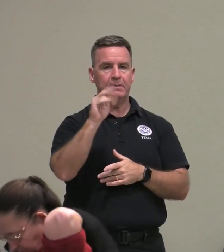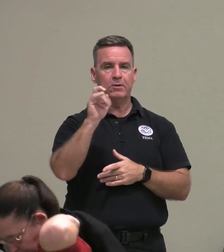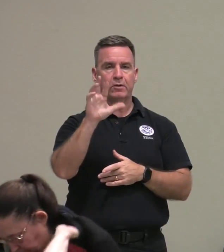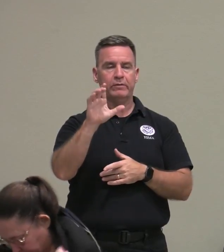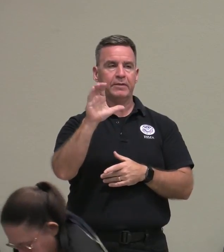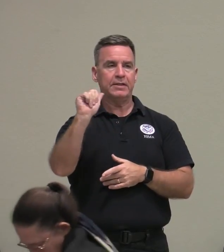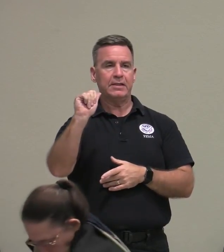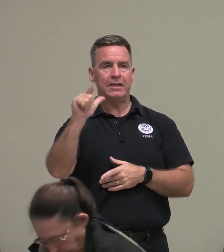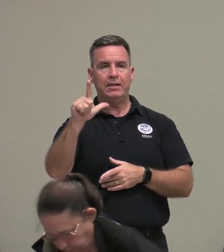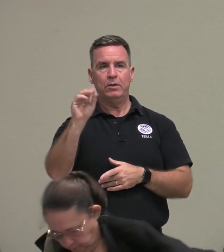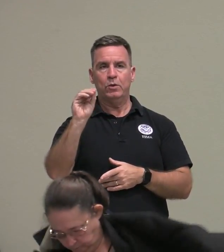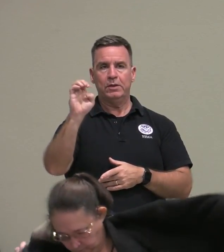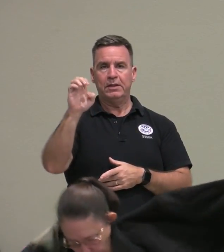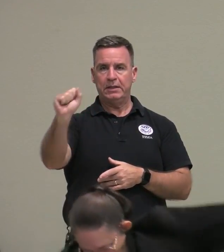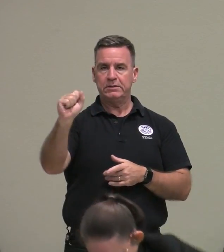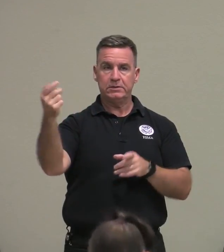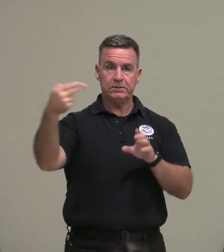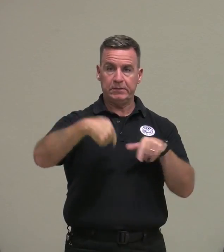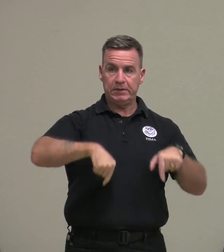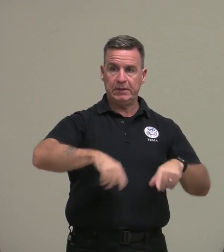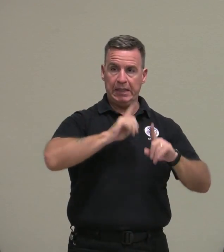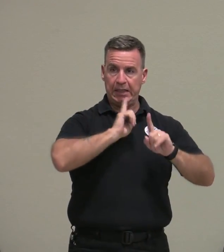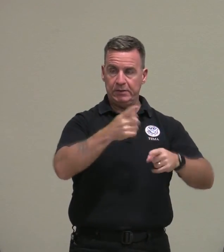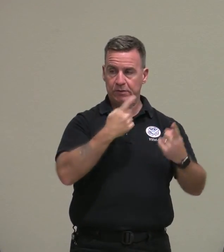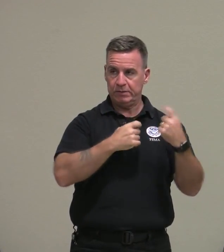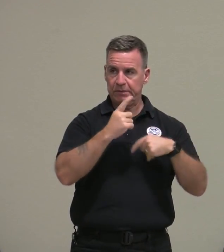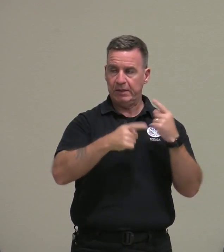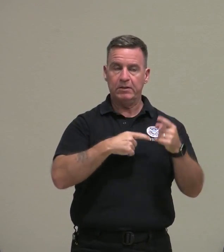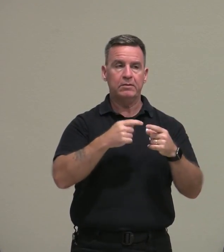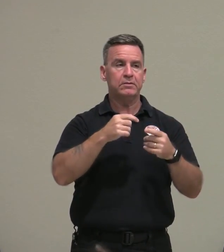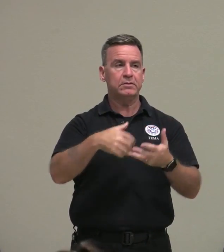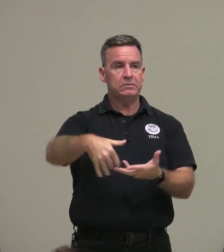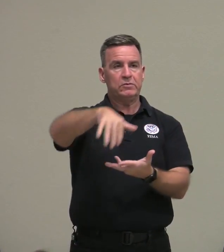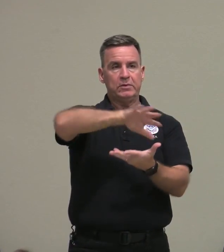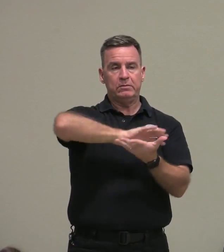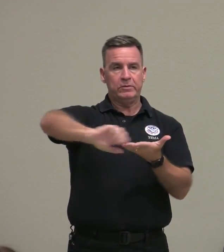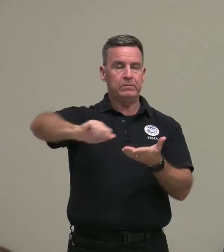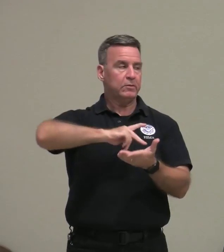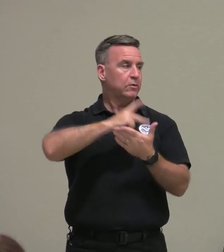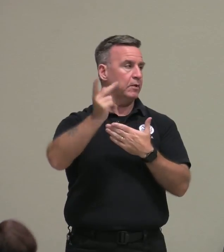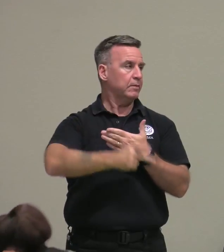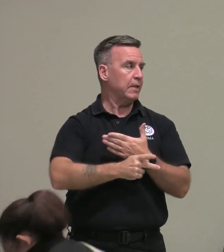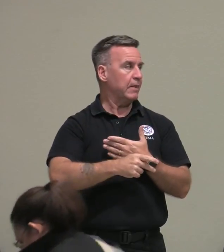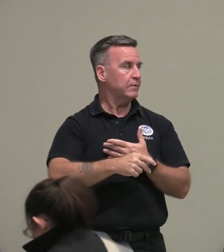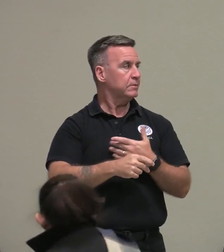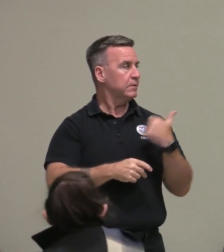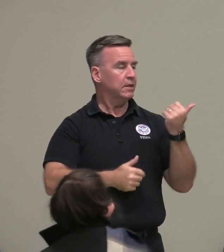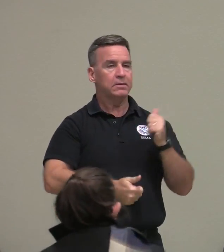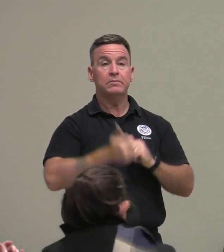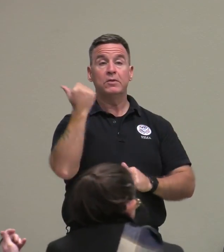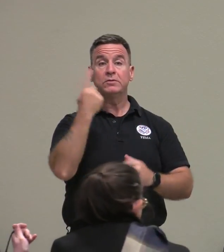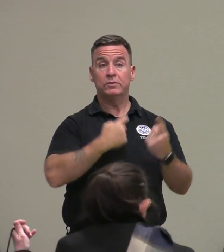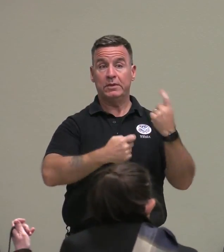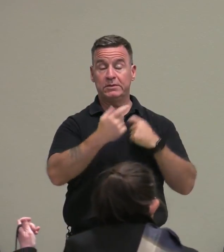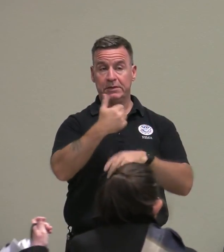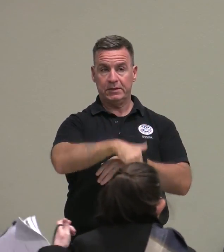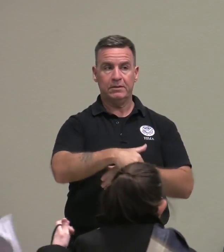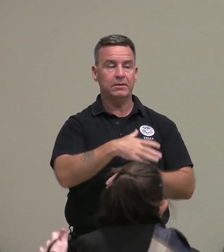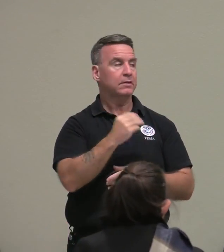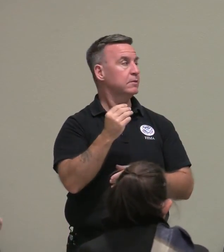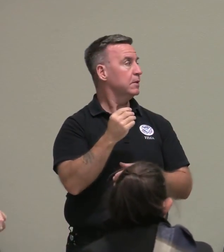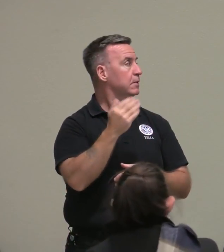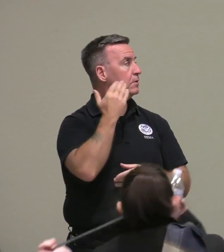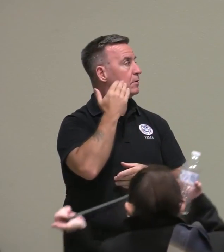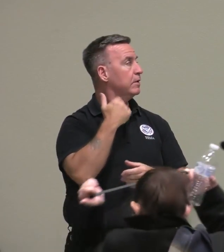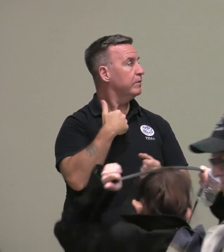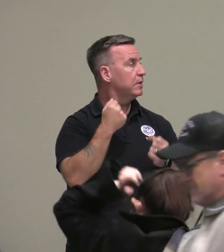Cal OES to join us up here to answer questions about the debris removal program. He received the most questions tonight, and so